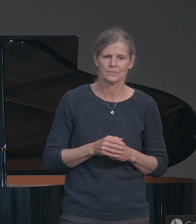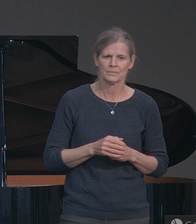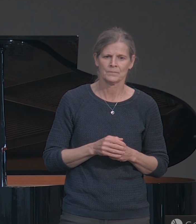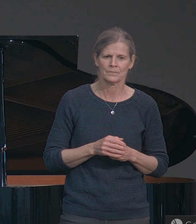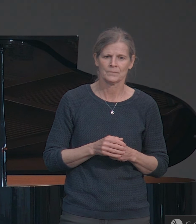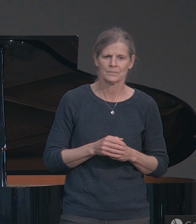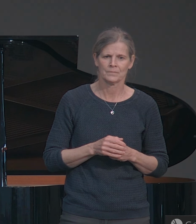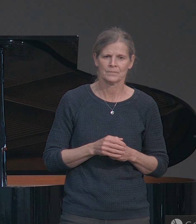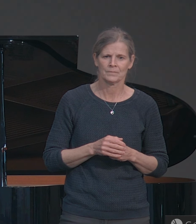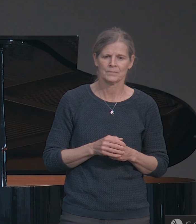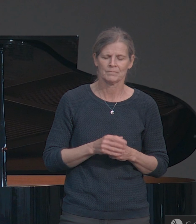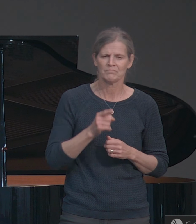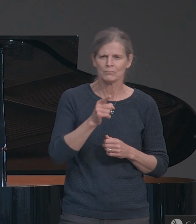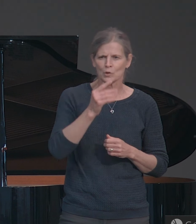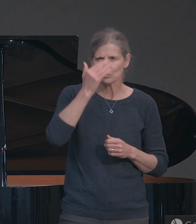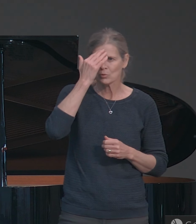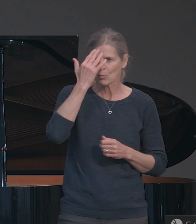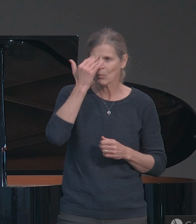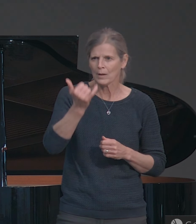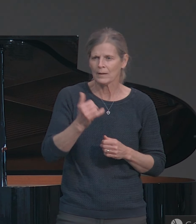You know why.